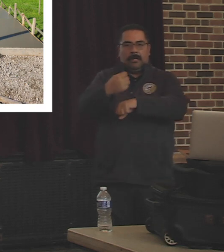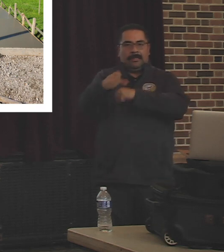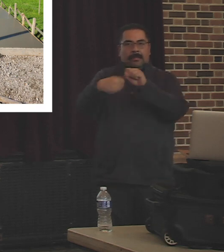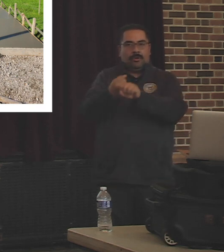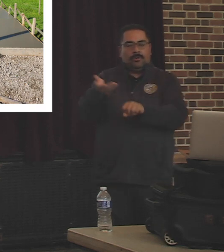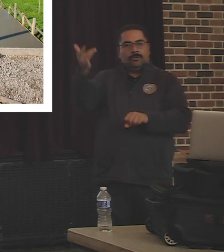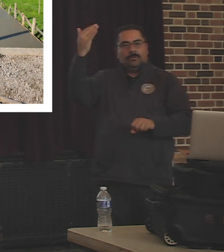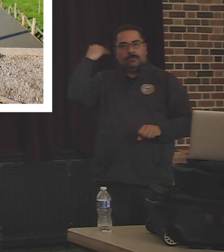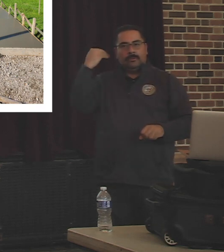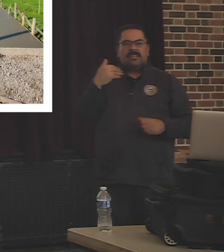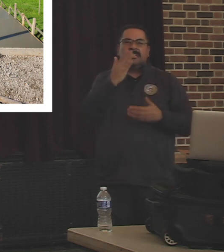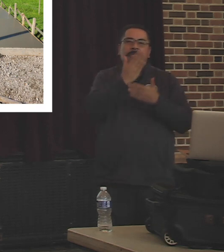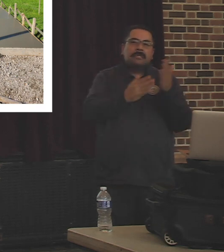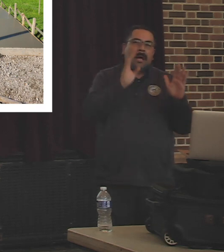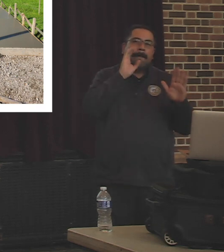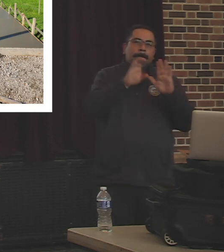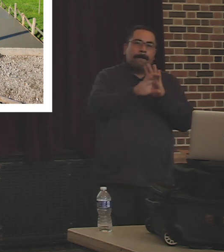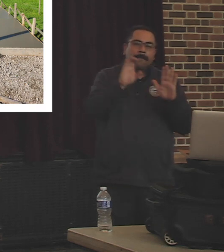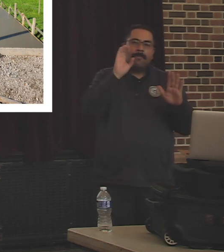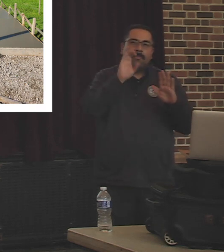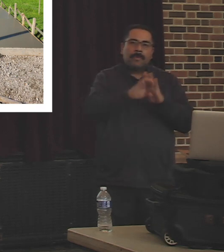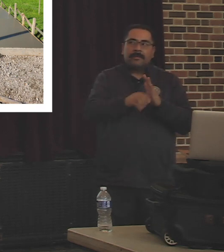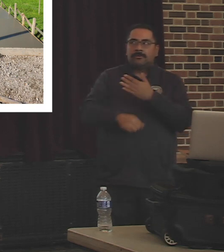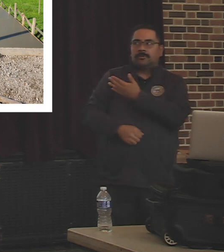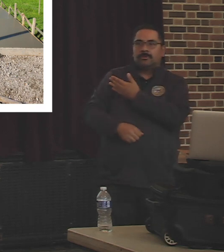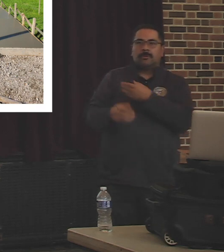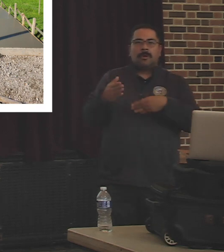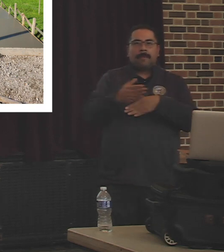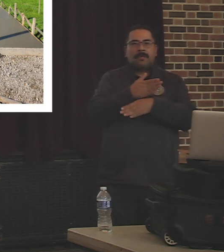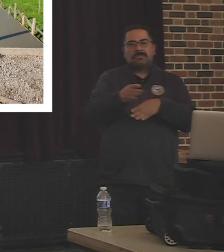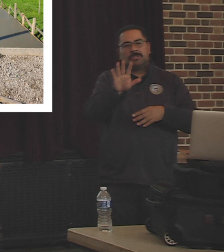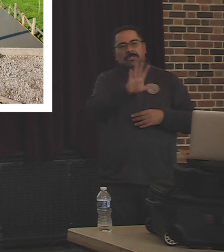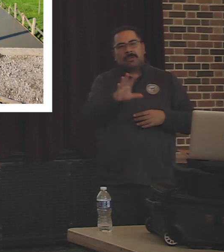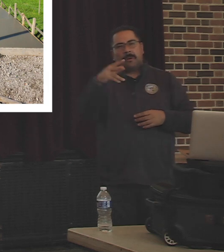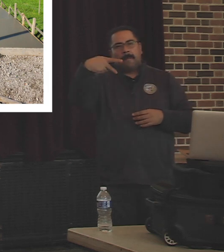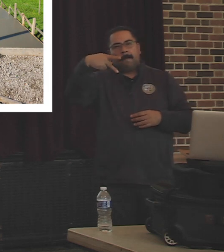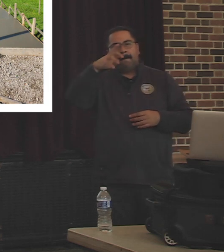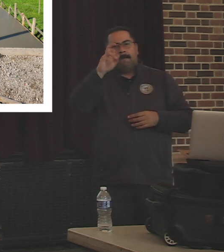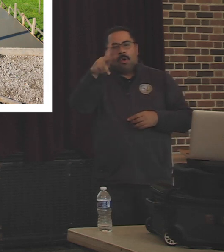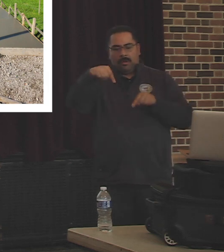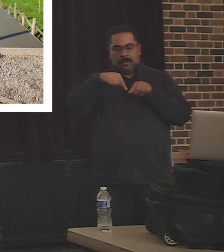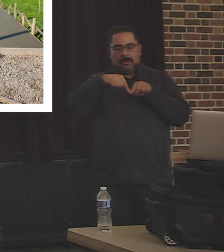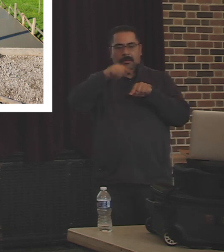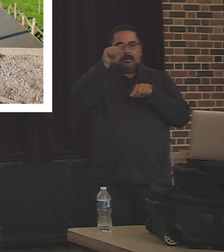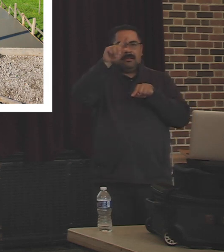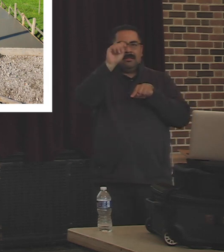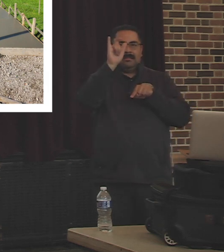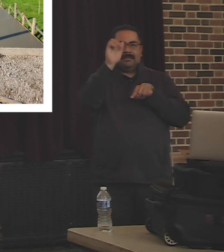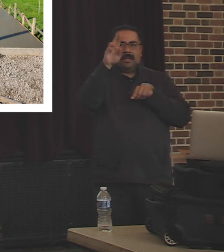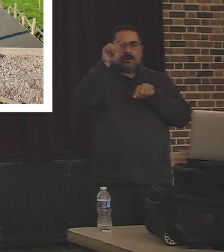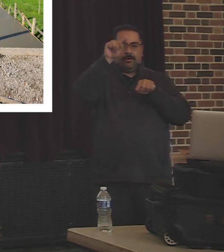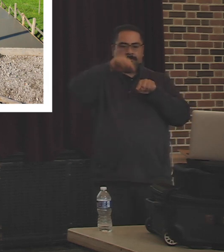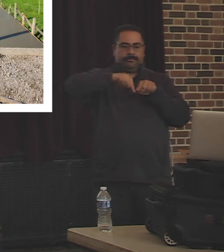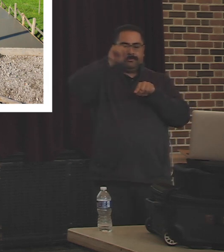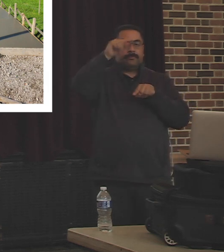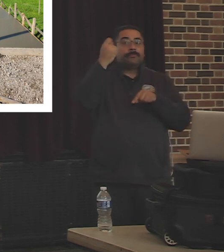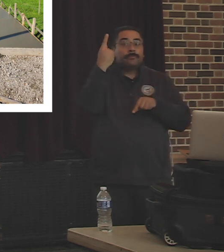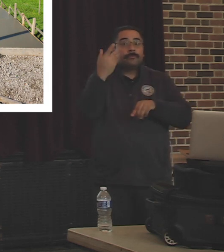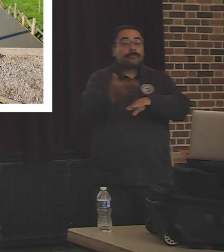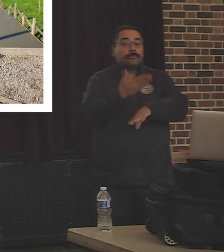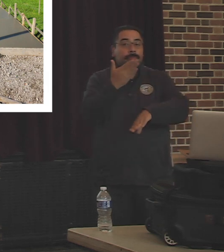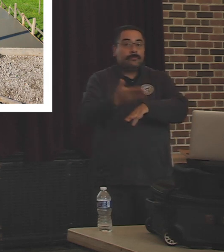So just a couple of photos. This is, like I said, between roughly Polk and Taylor right now, but this construction is going to continue